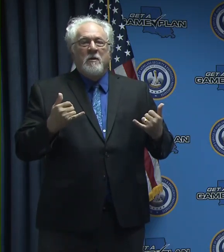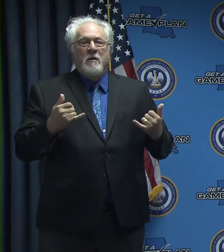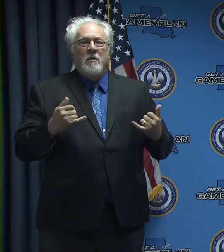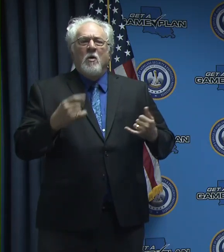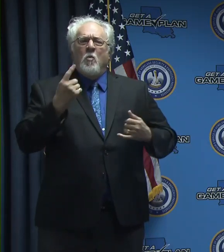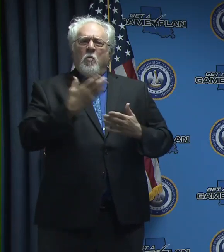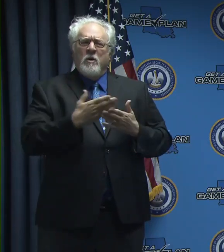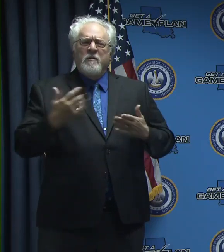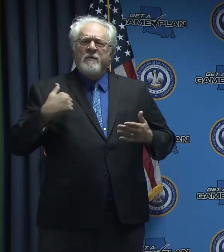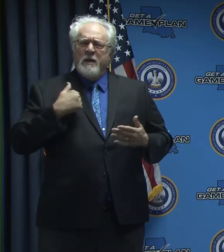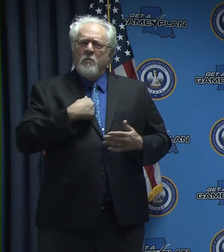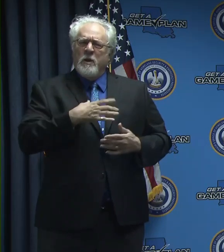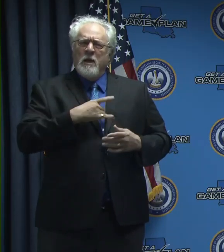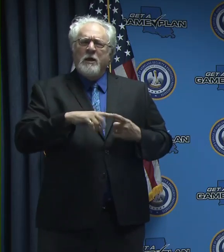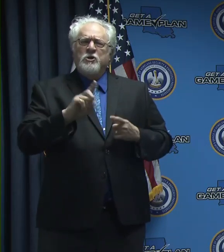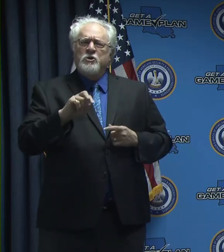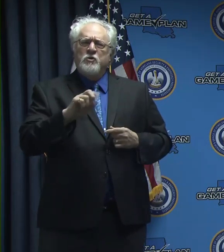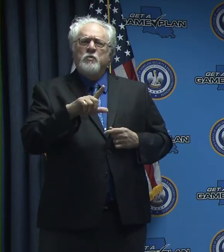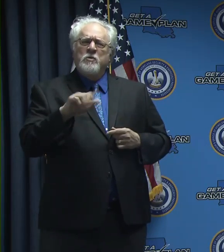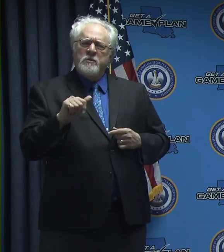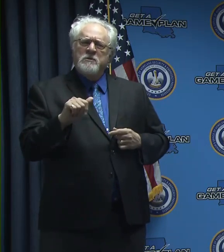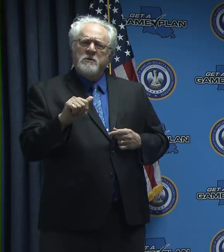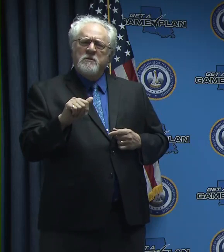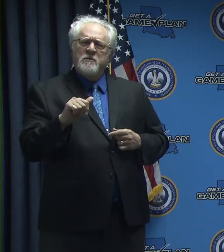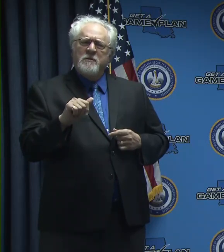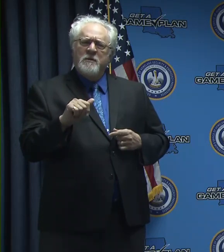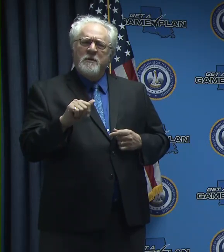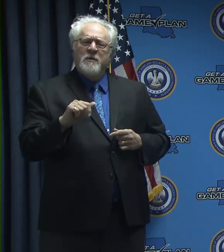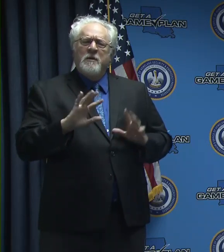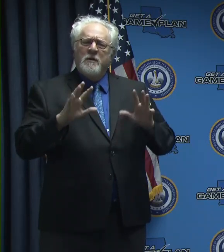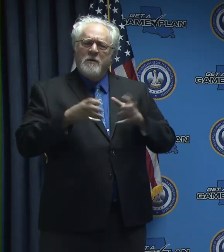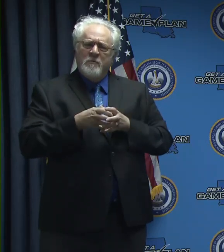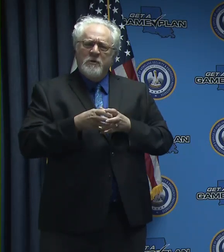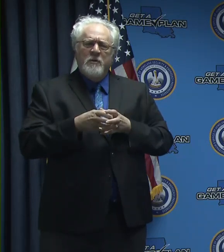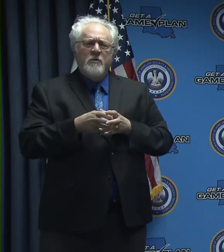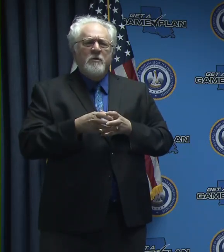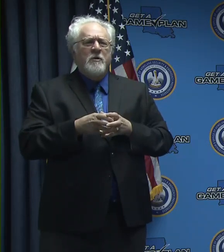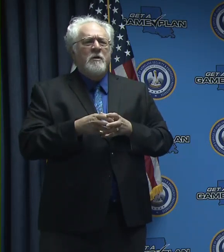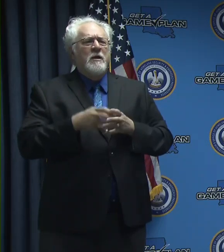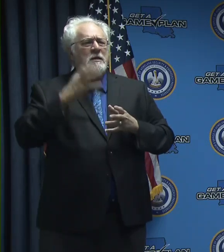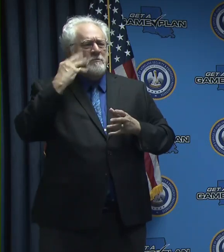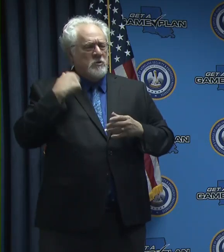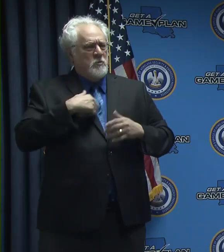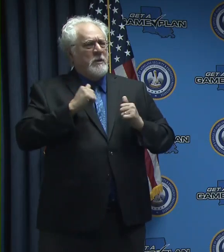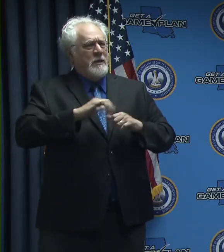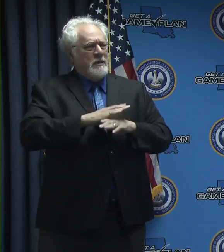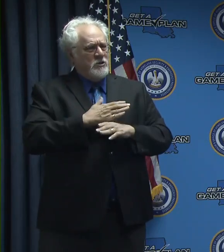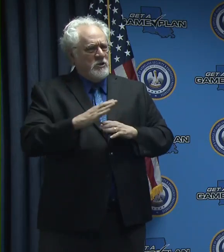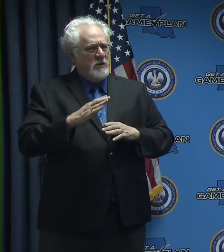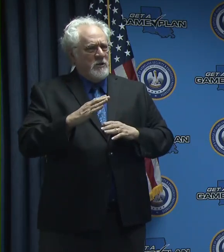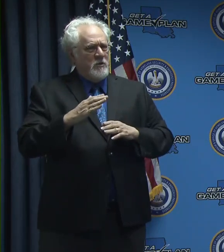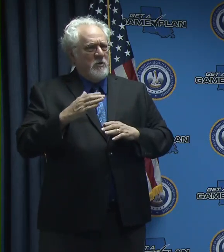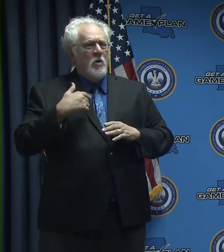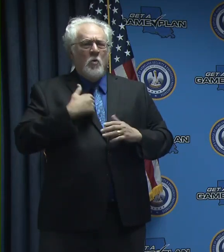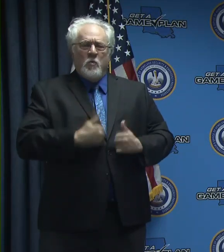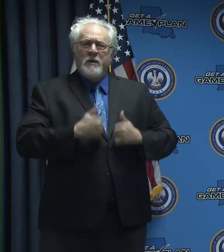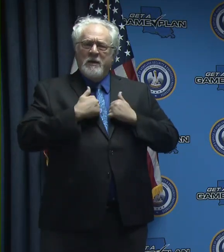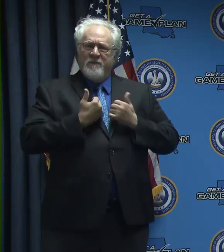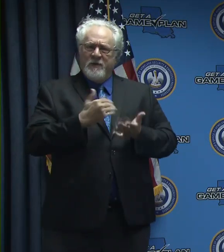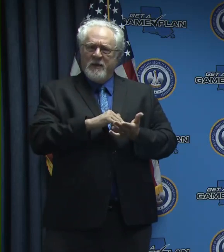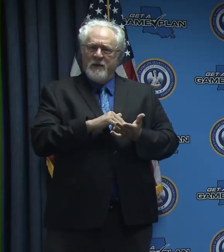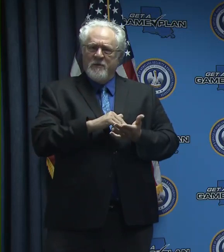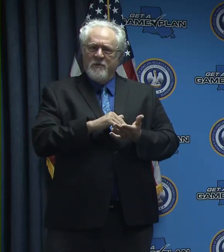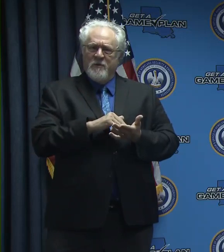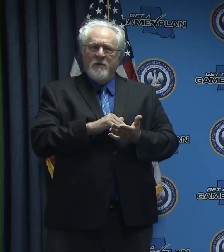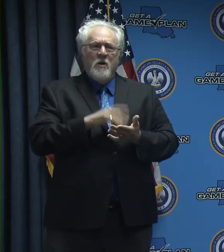One of the things that we like to do in Louisiana to come together and an experience we can share and actually relive again will